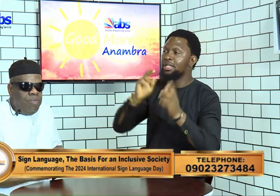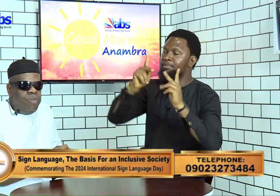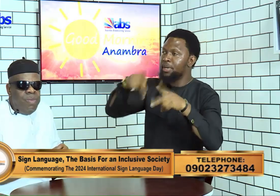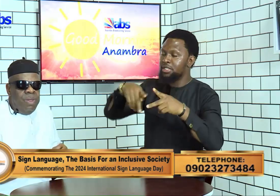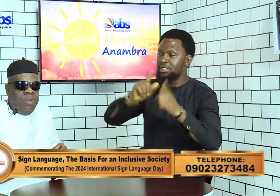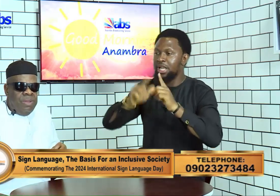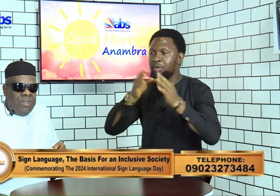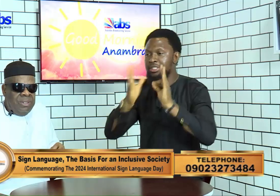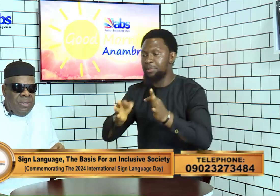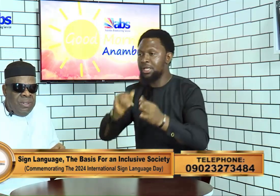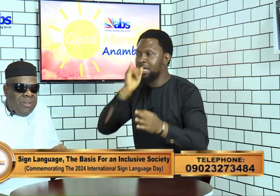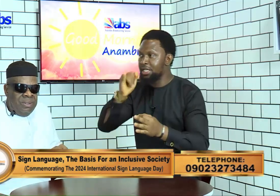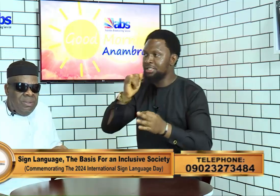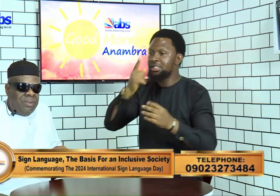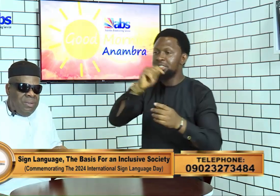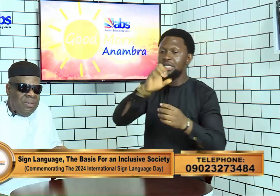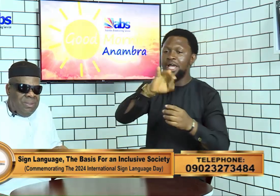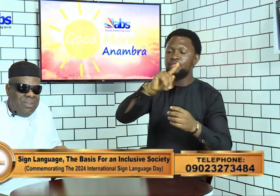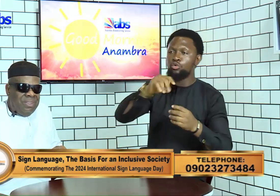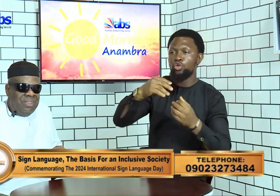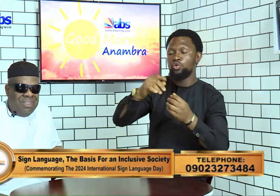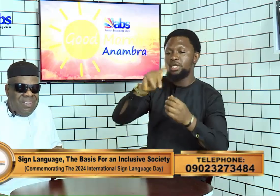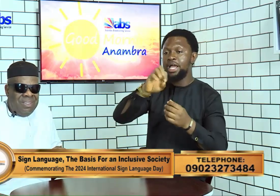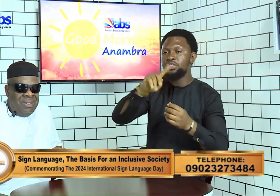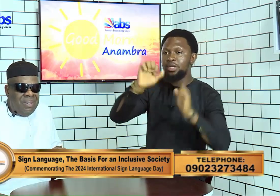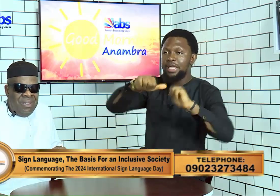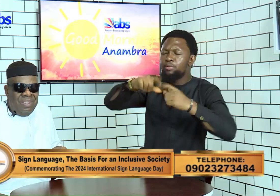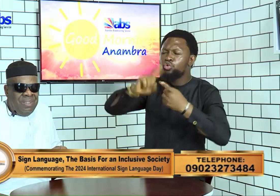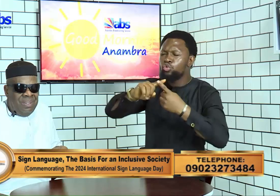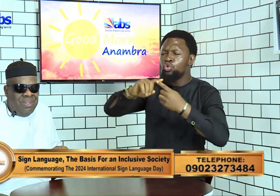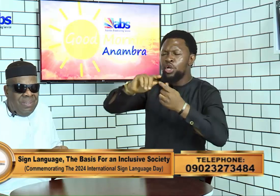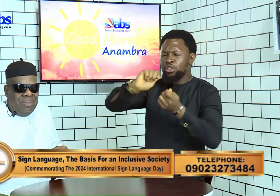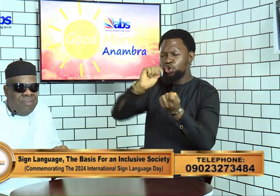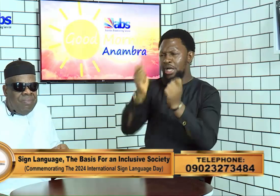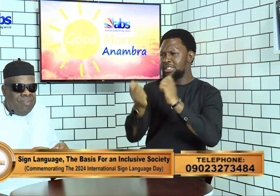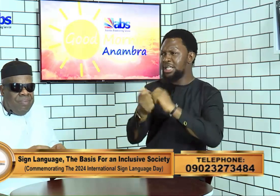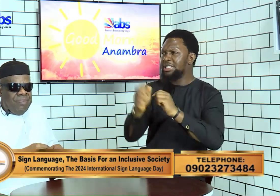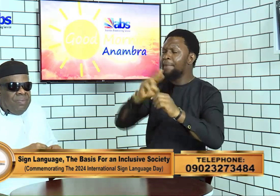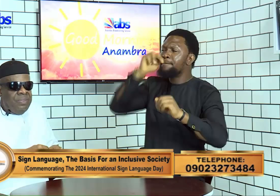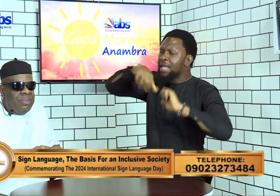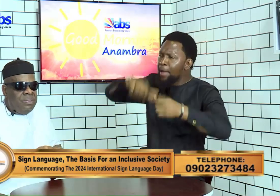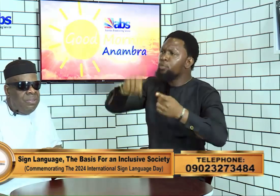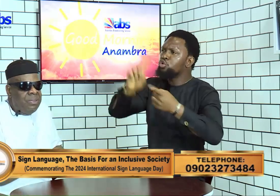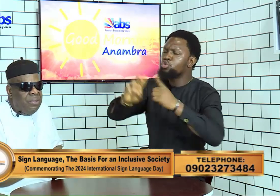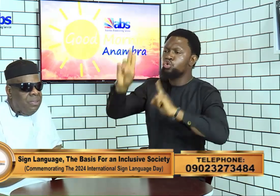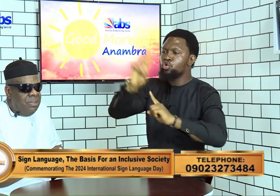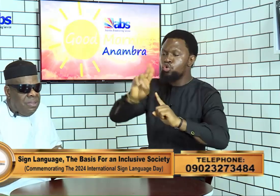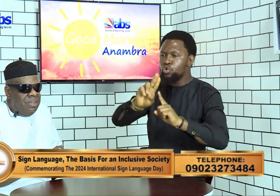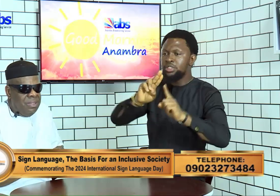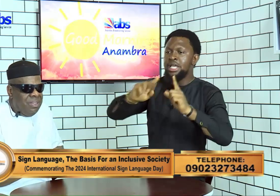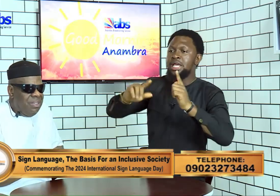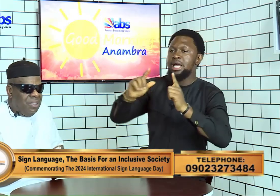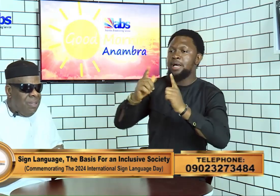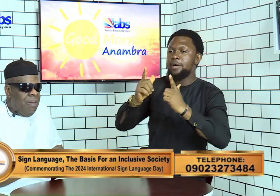wherever the sign language interpreter is, the AI tool can able to translate and be able to